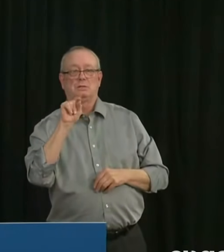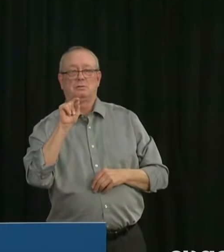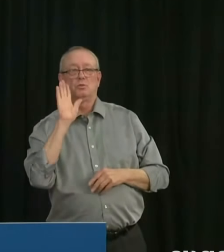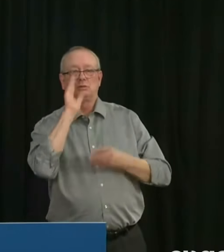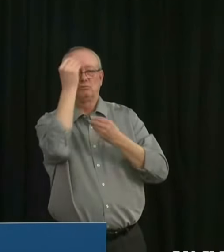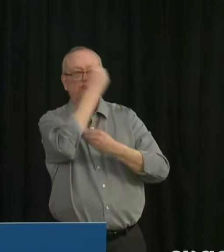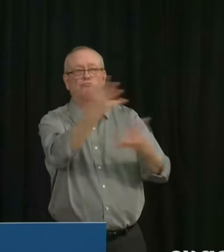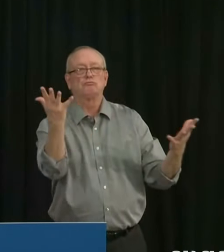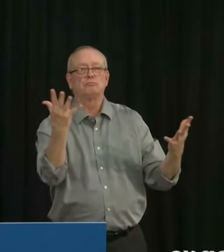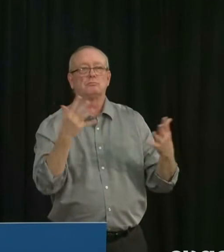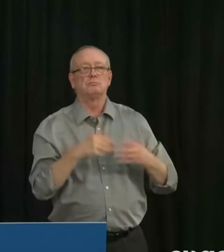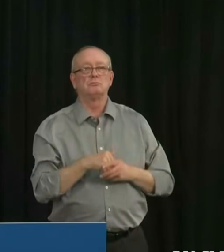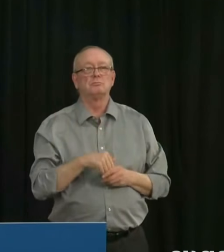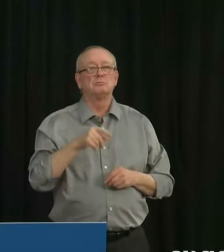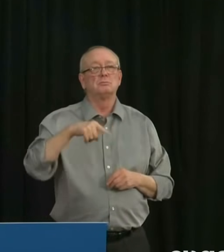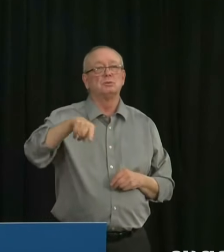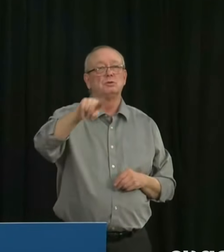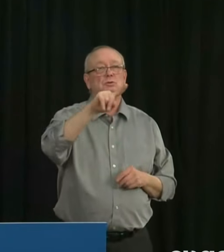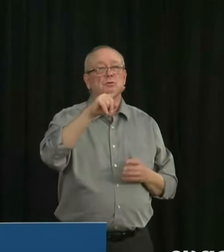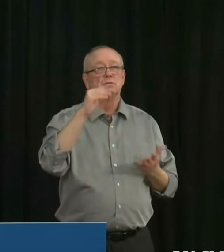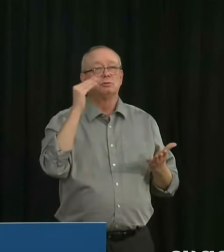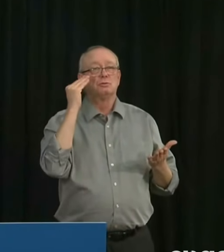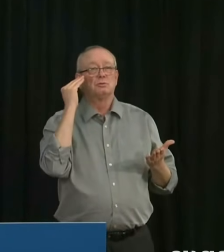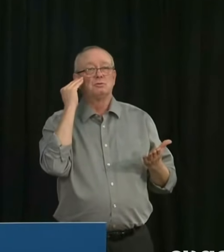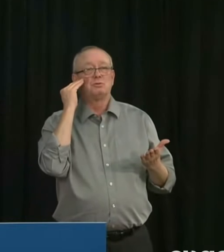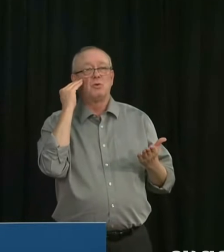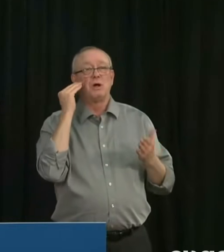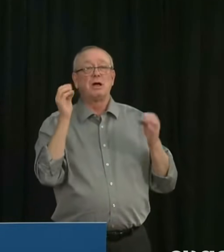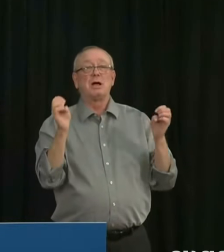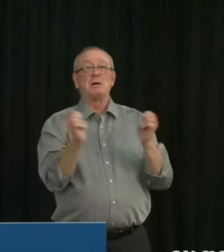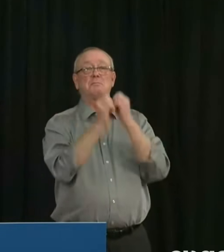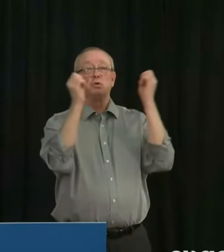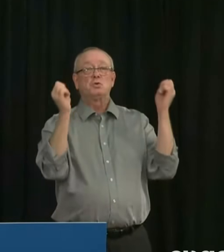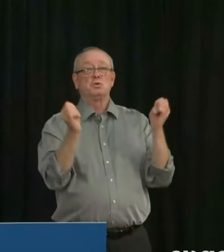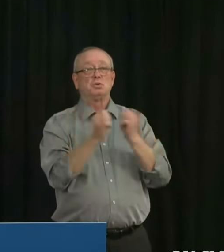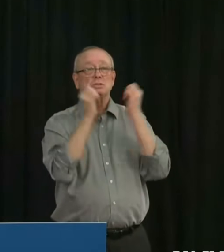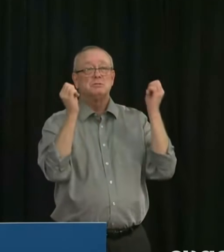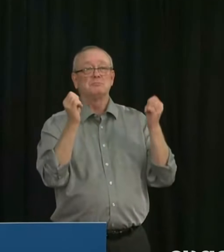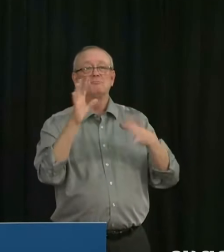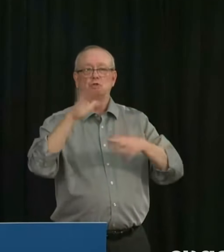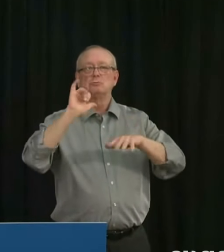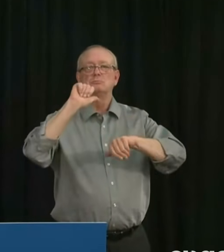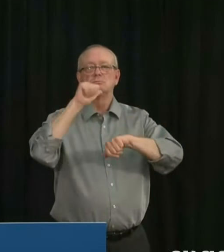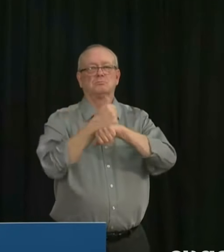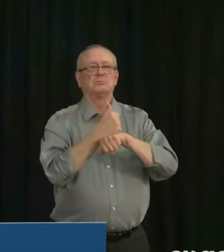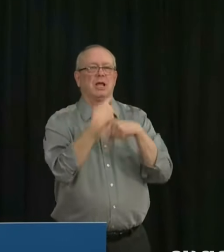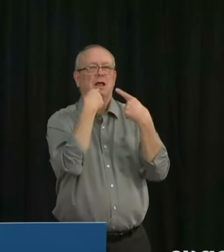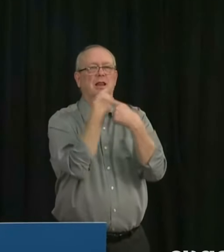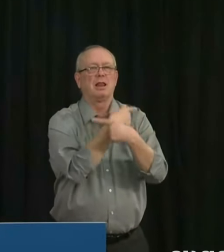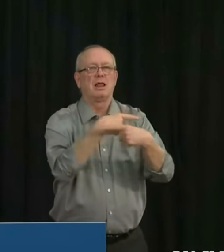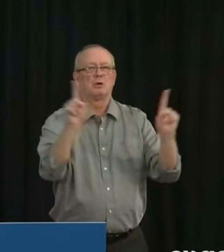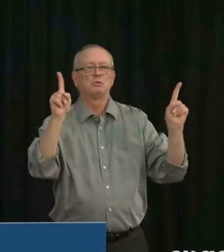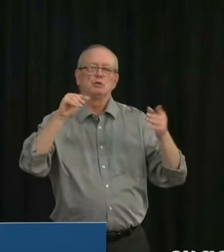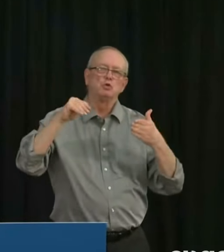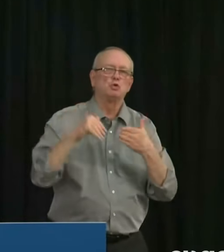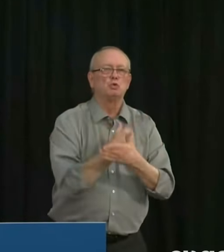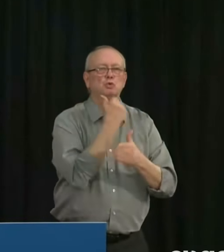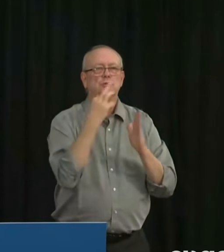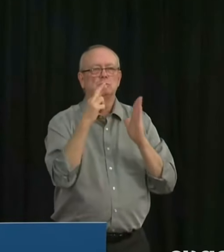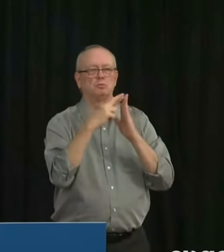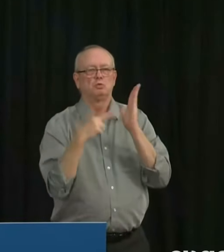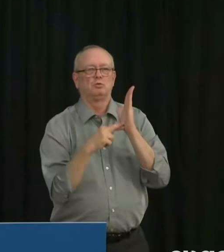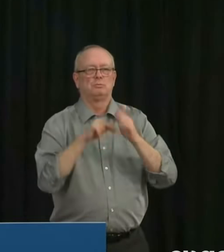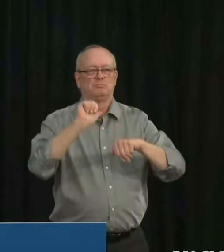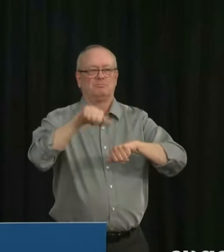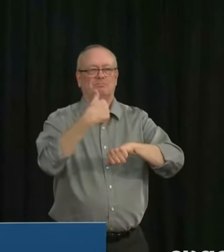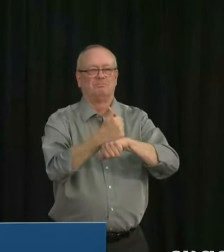that a state of public health emergency has been declared and that mandatory measures are now in effect. Since the beginning of this pandemic,